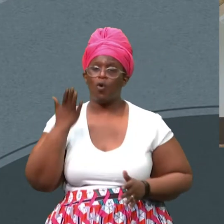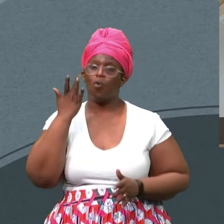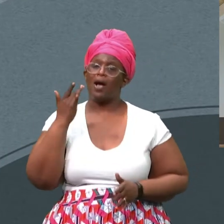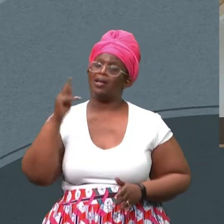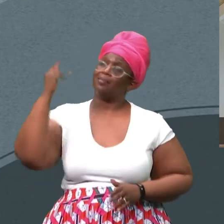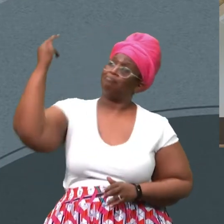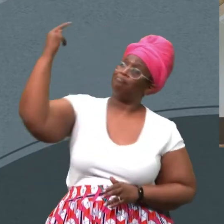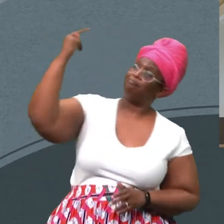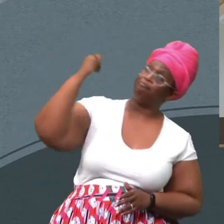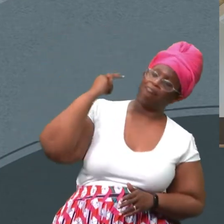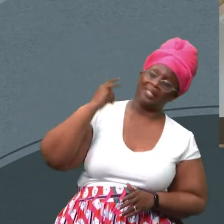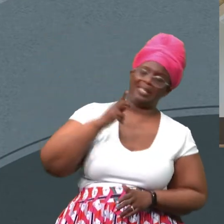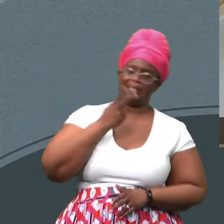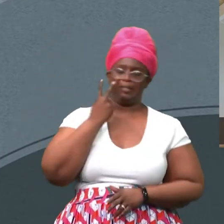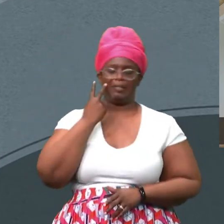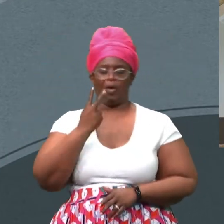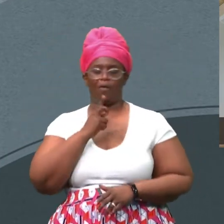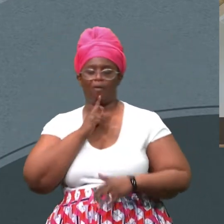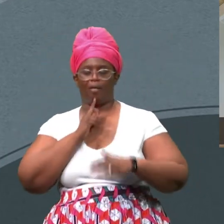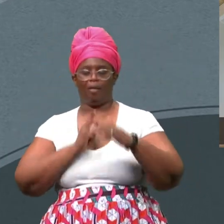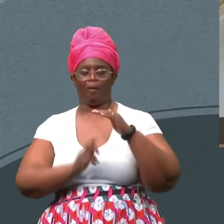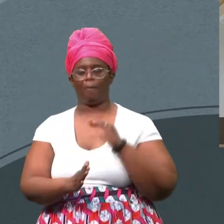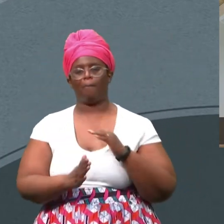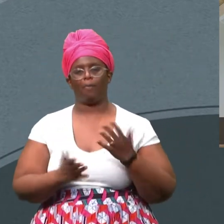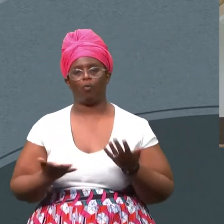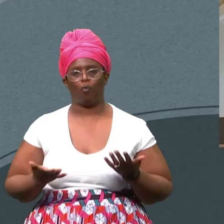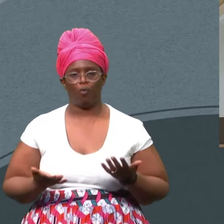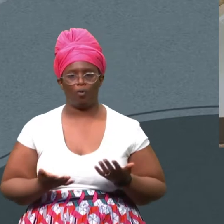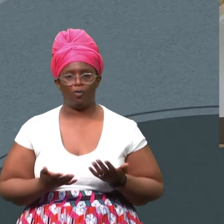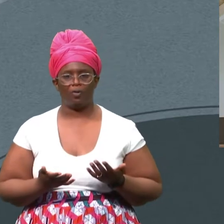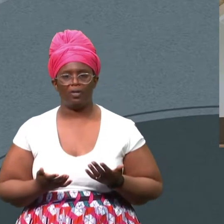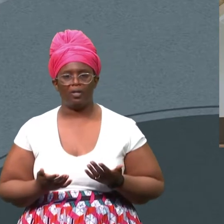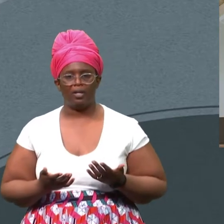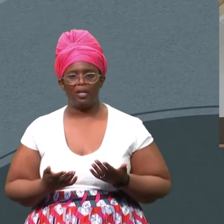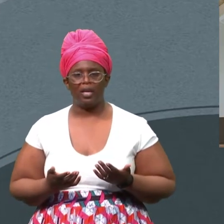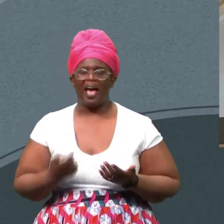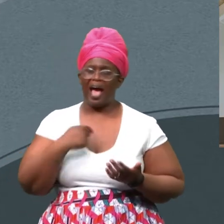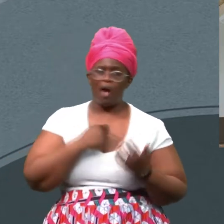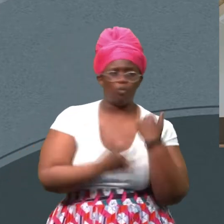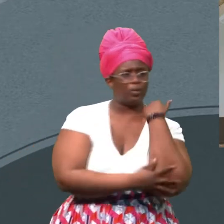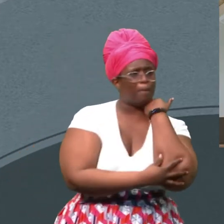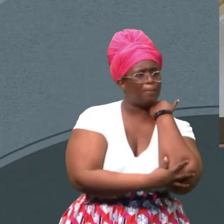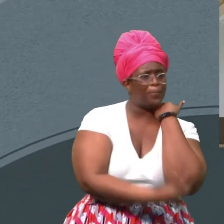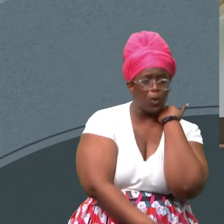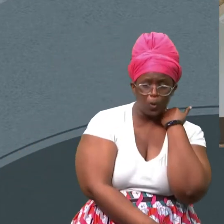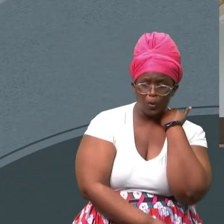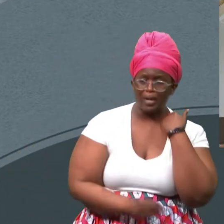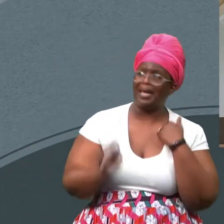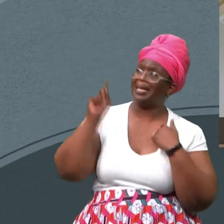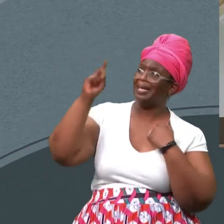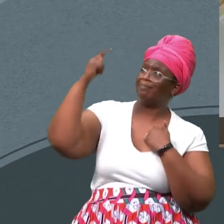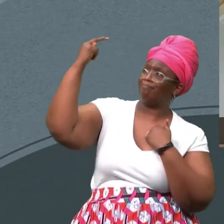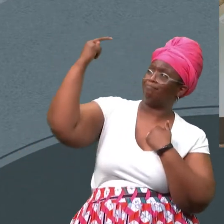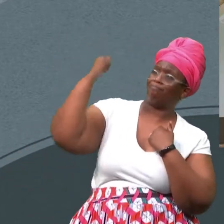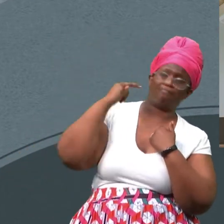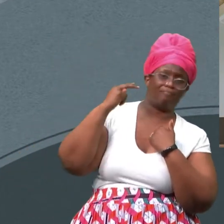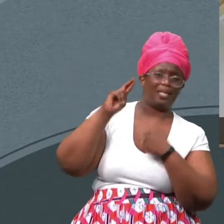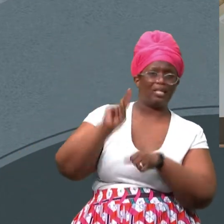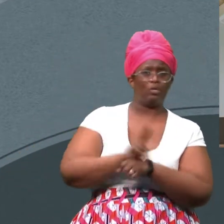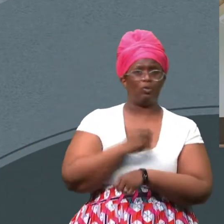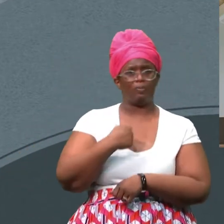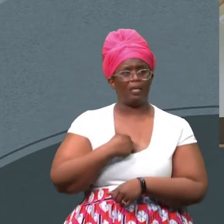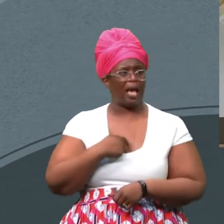humble. Somebody shout the humble. She's saying, he found me in my poverty. Oh, God. He found me in my